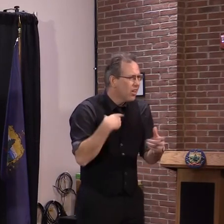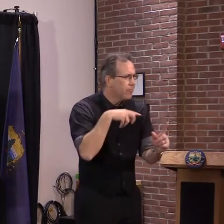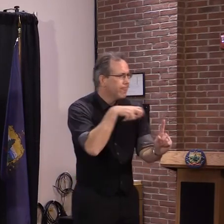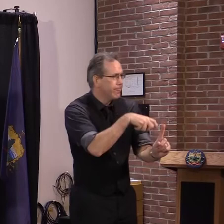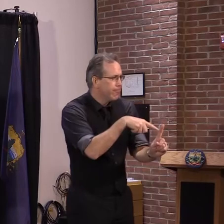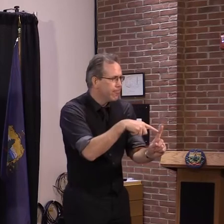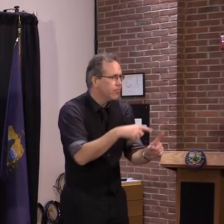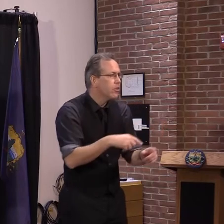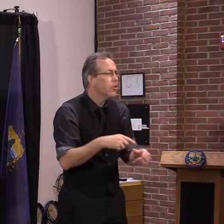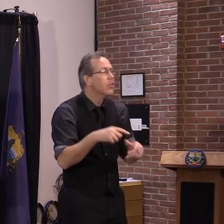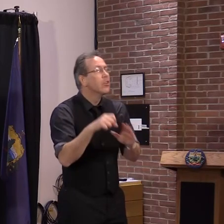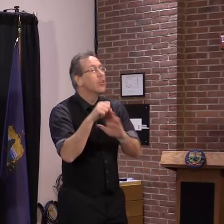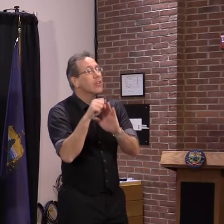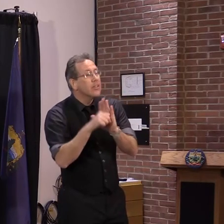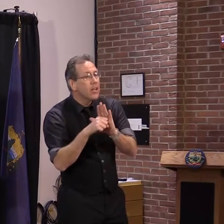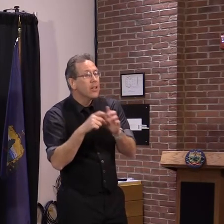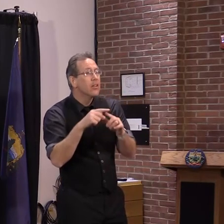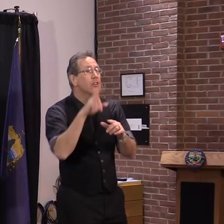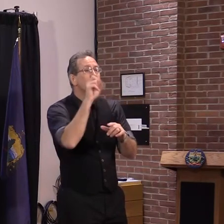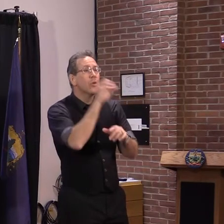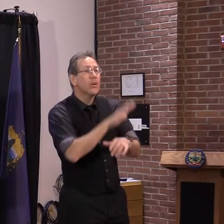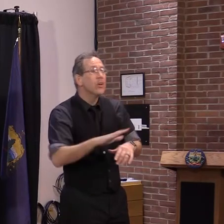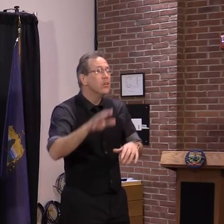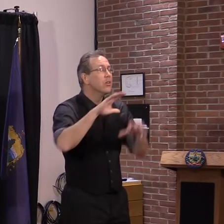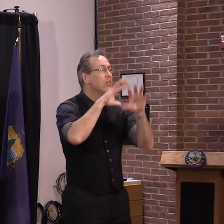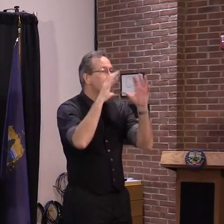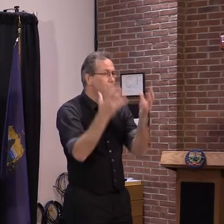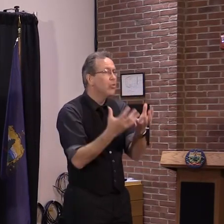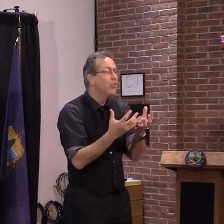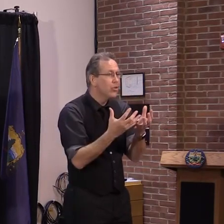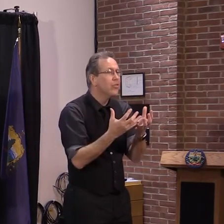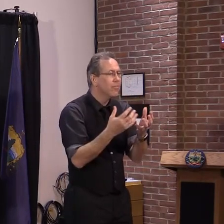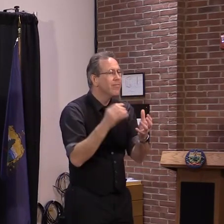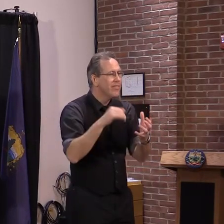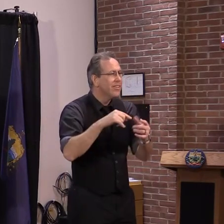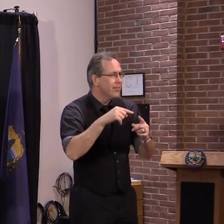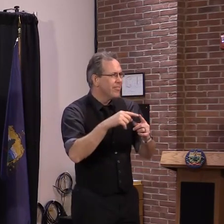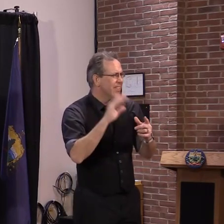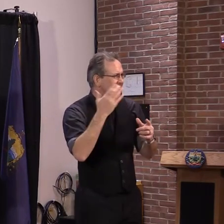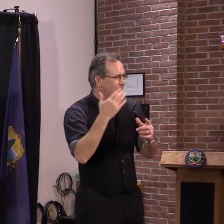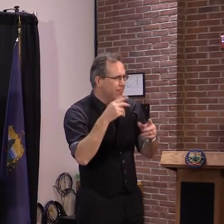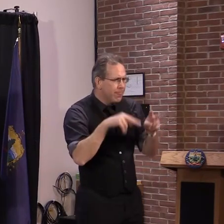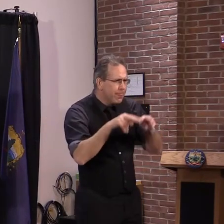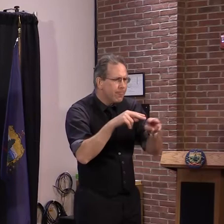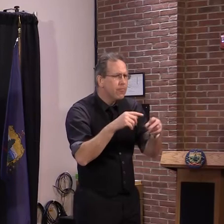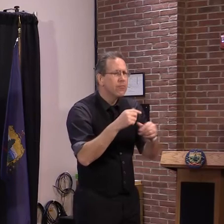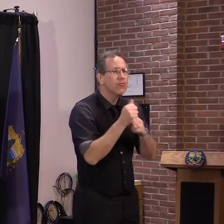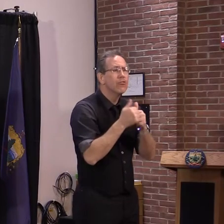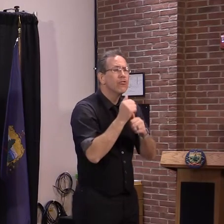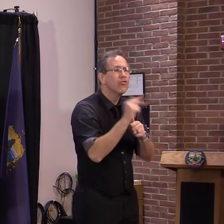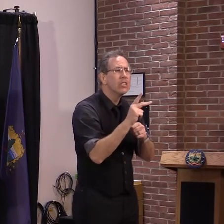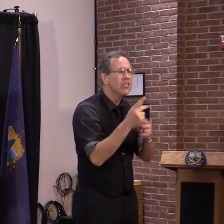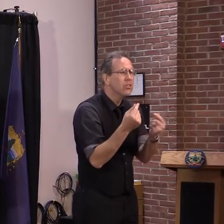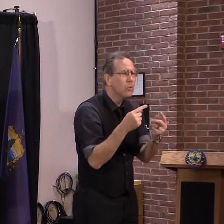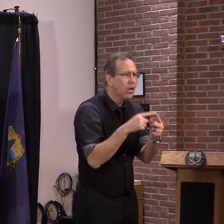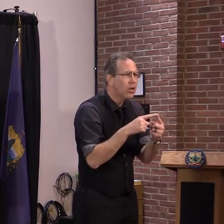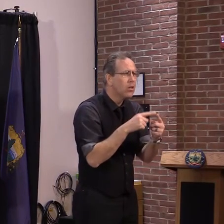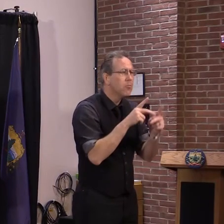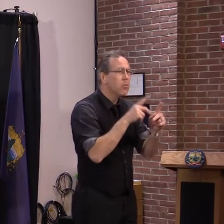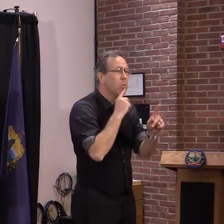to understand that population better, understand risk factors, understand demographics,